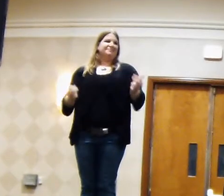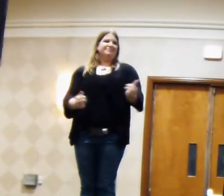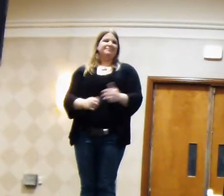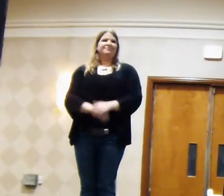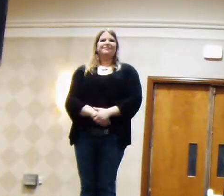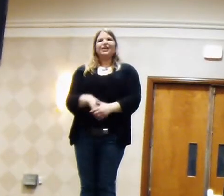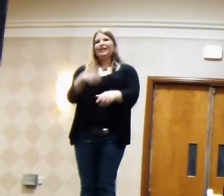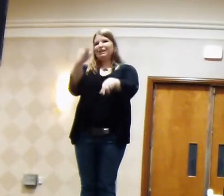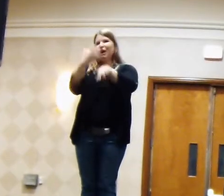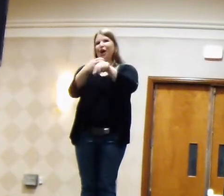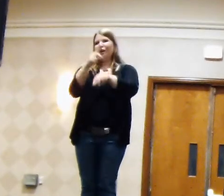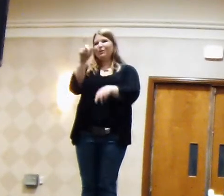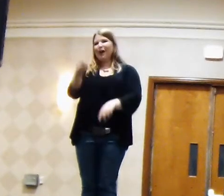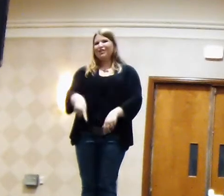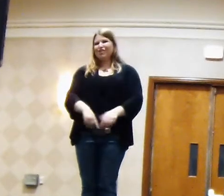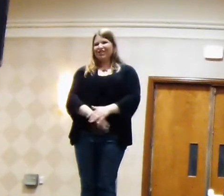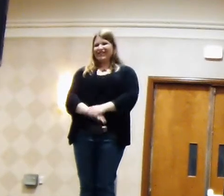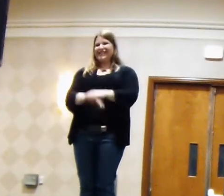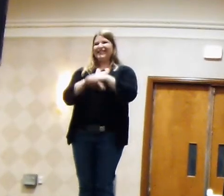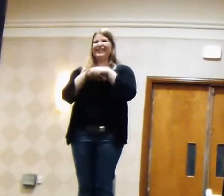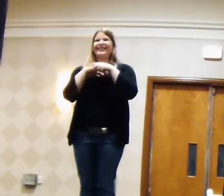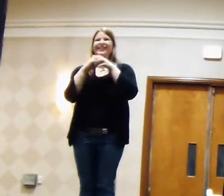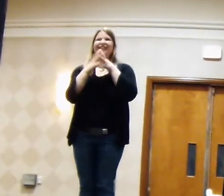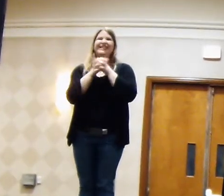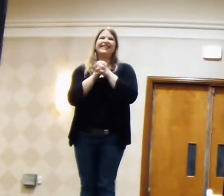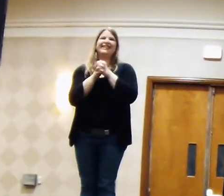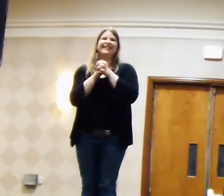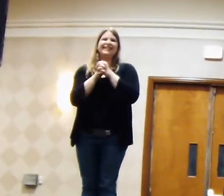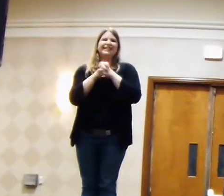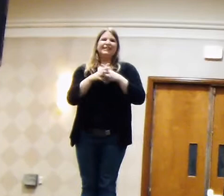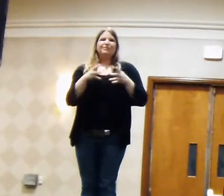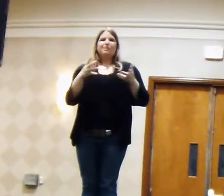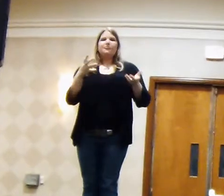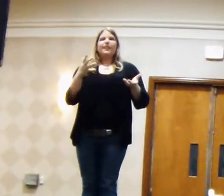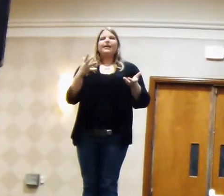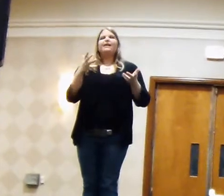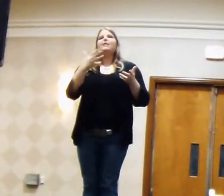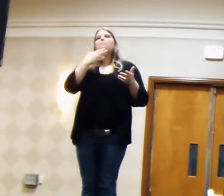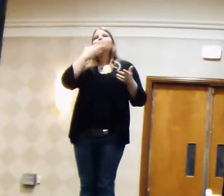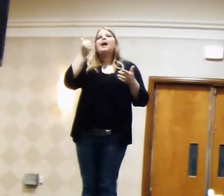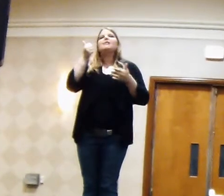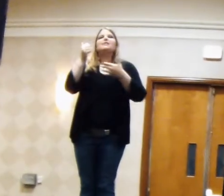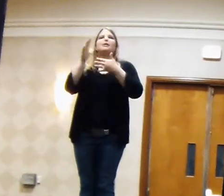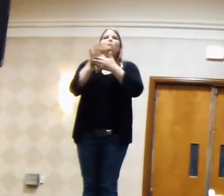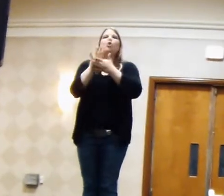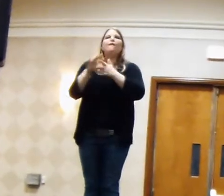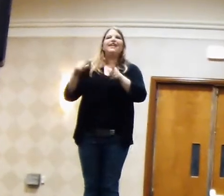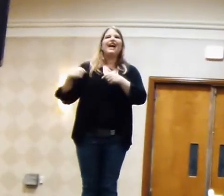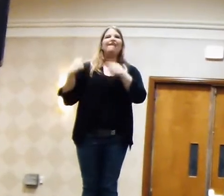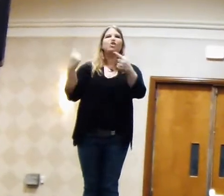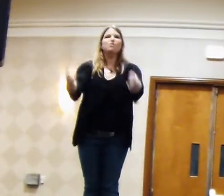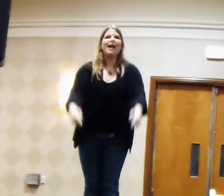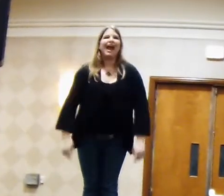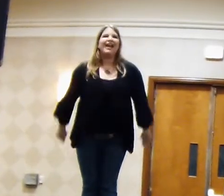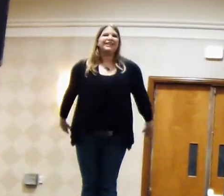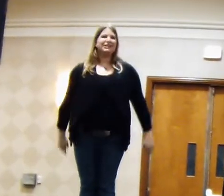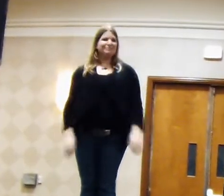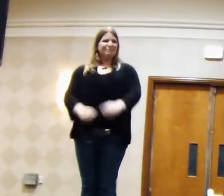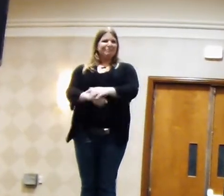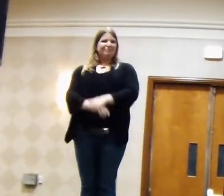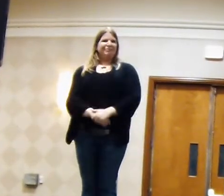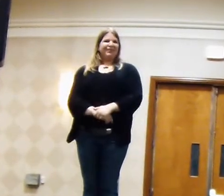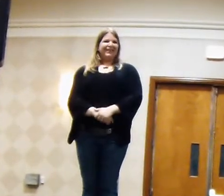These are hard-hitting questions. These are hard-hitting. It's pretty much the greatest movie ever made.